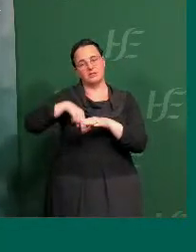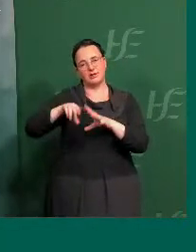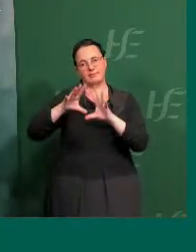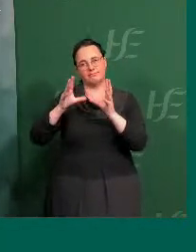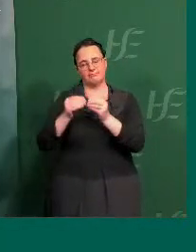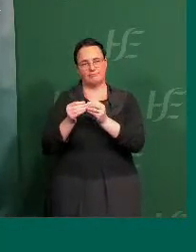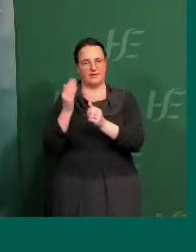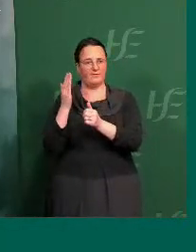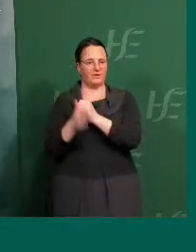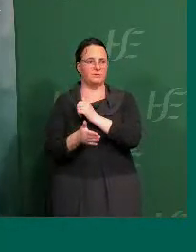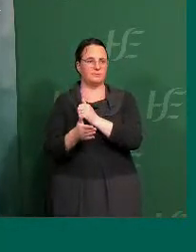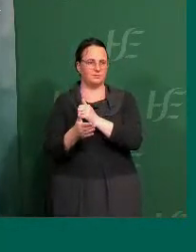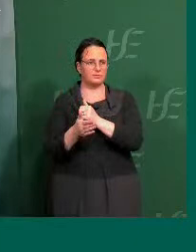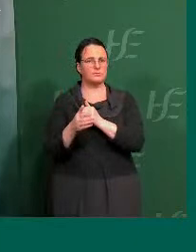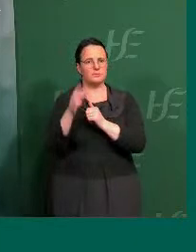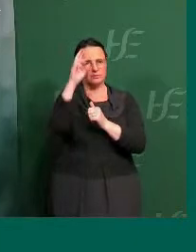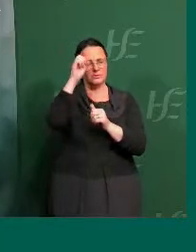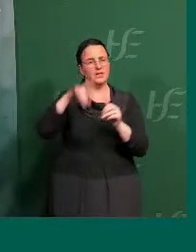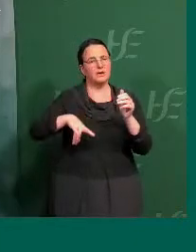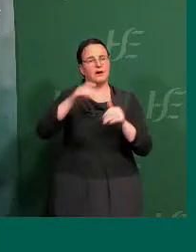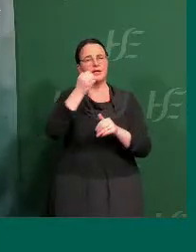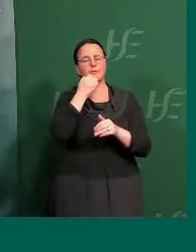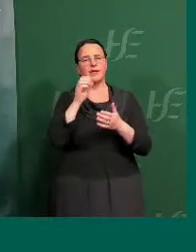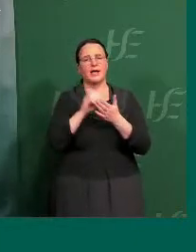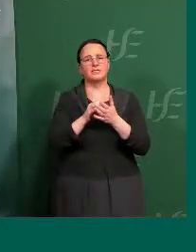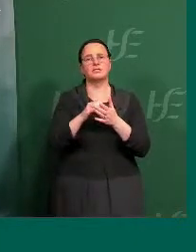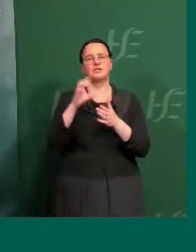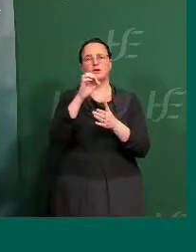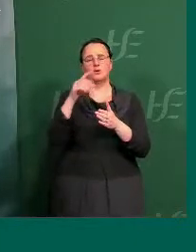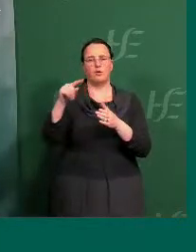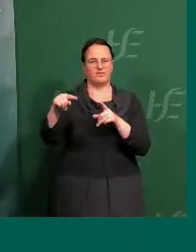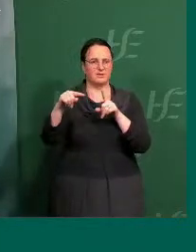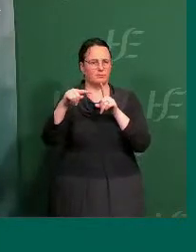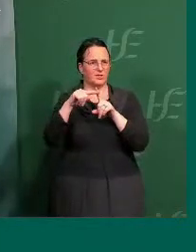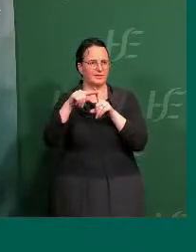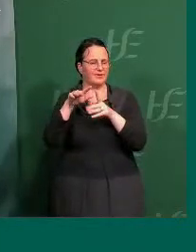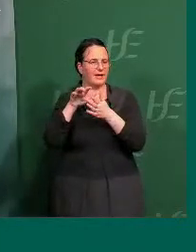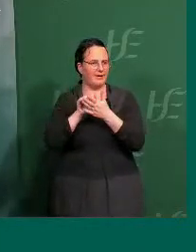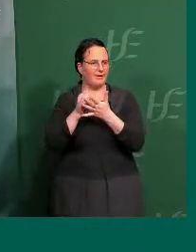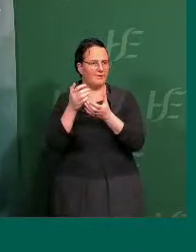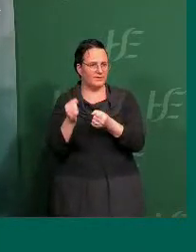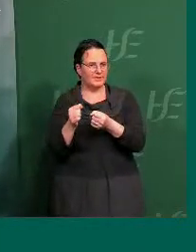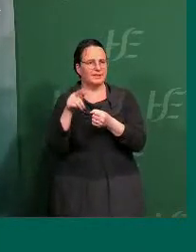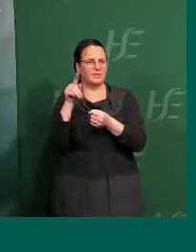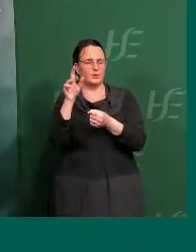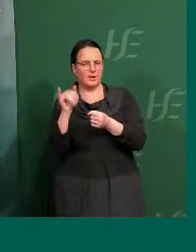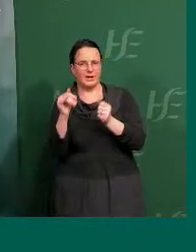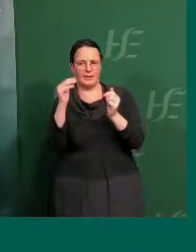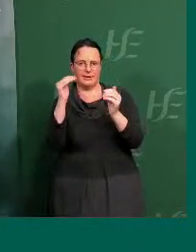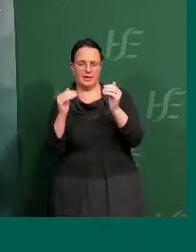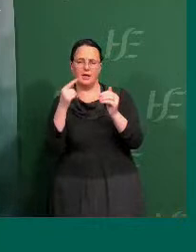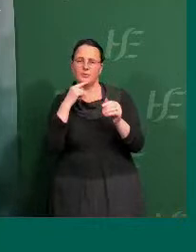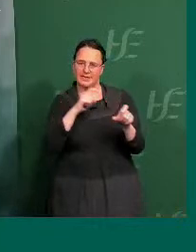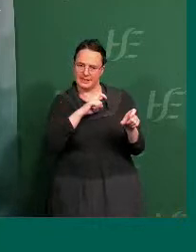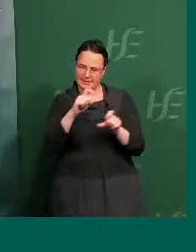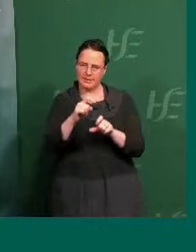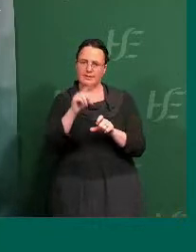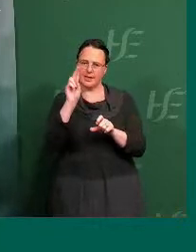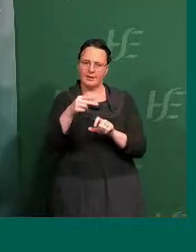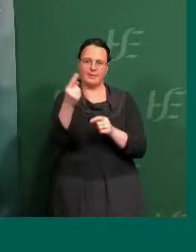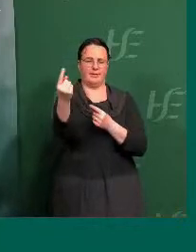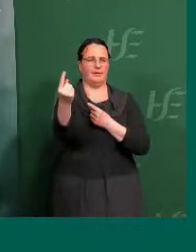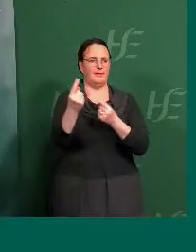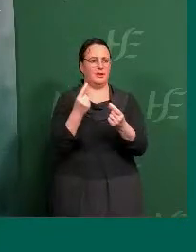people there, if you remember, with a high number of people who've been COVID positive, that will account for some of those gaps. And those people can still continue to come